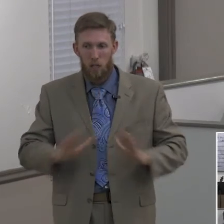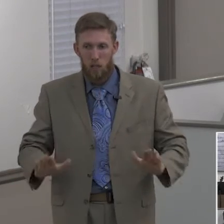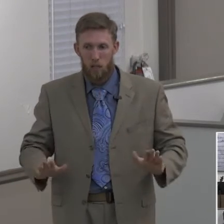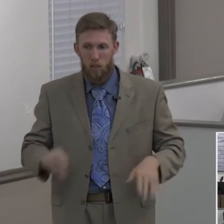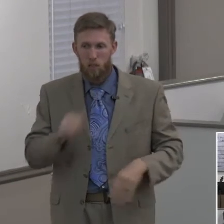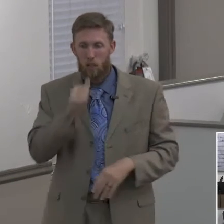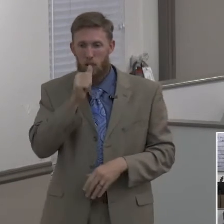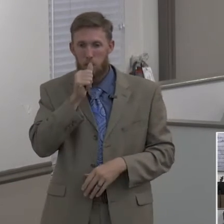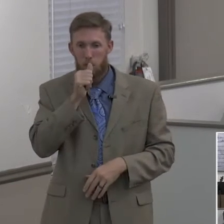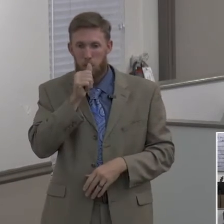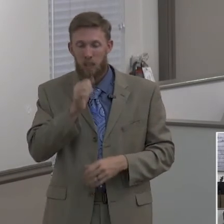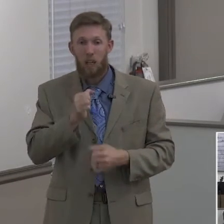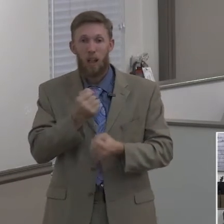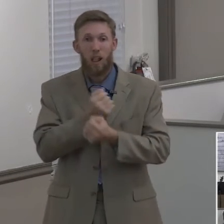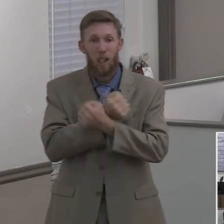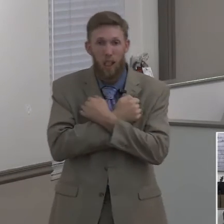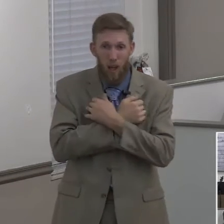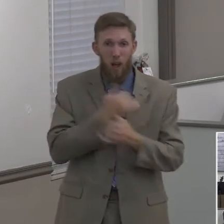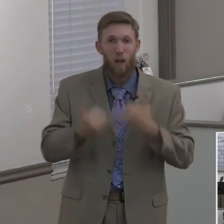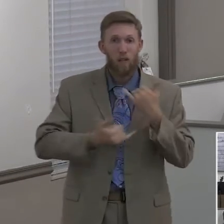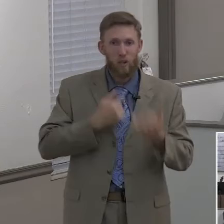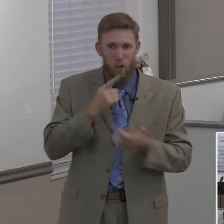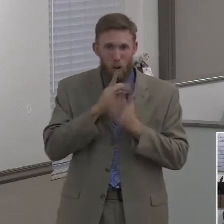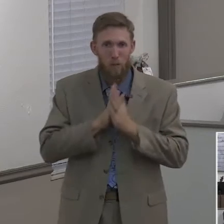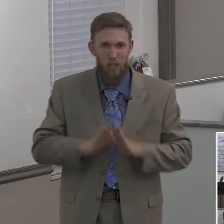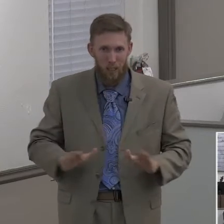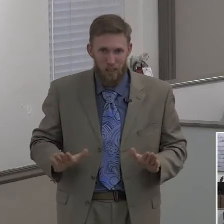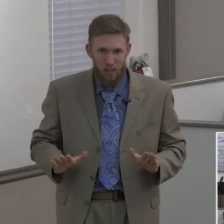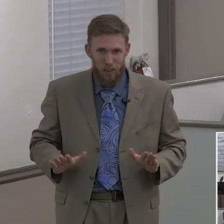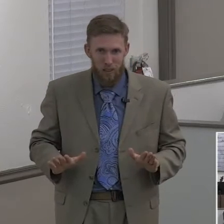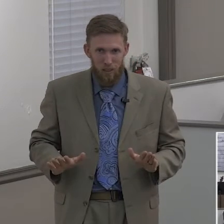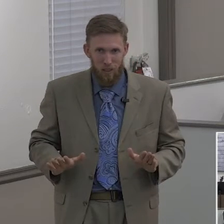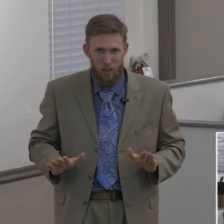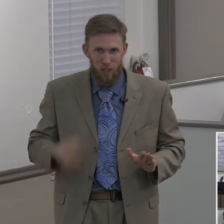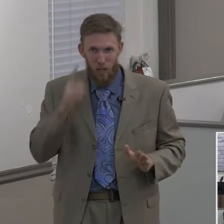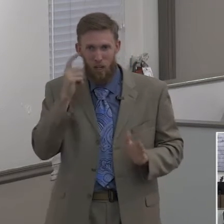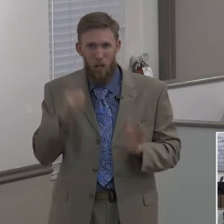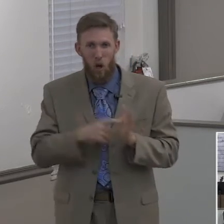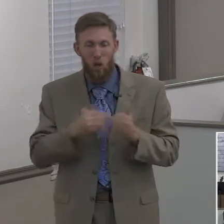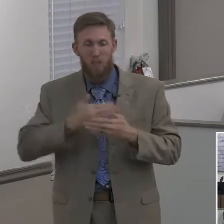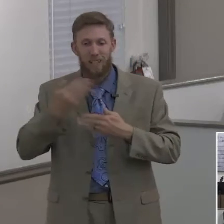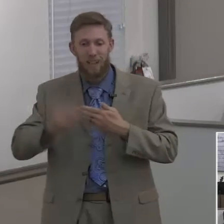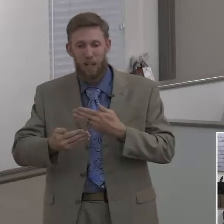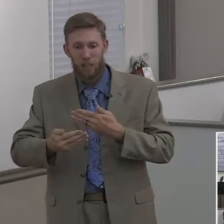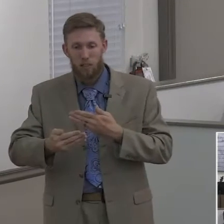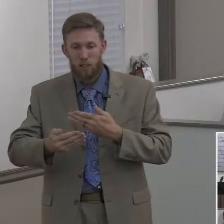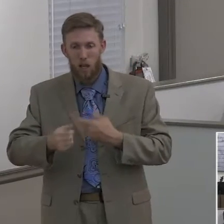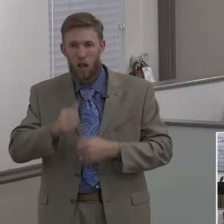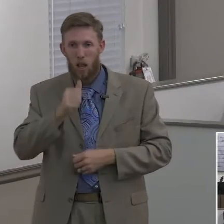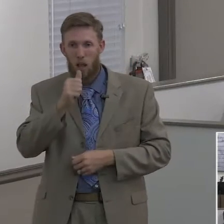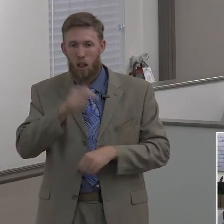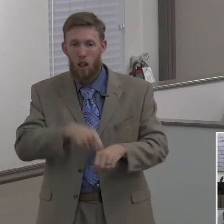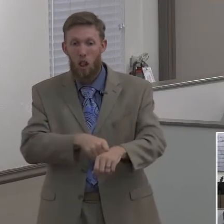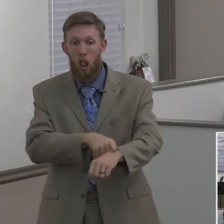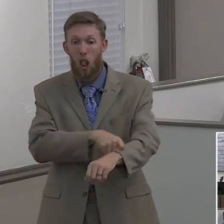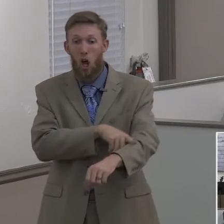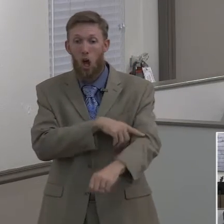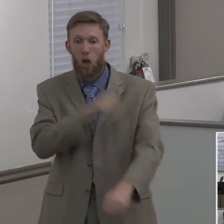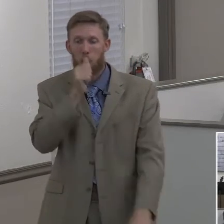peace. Love, joy, peace. Now notice the next word.